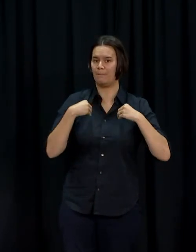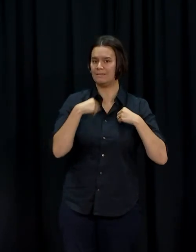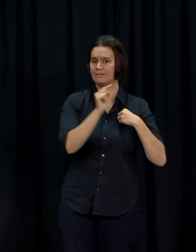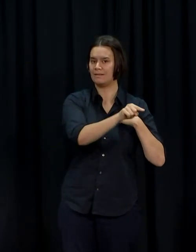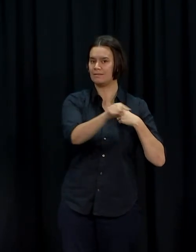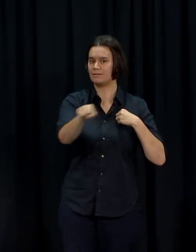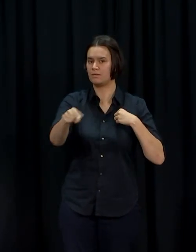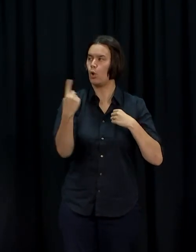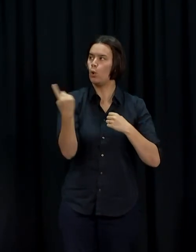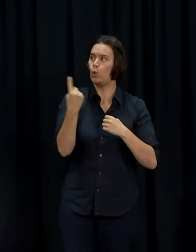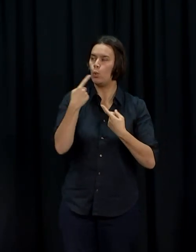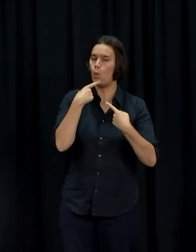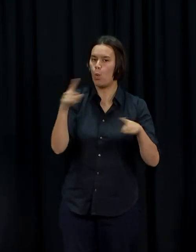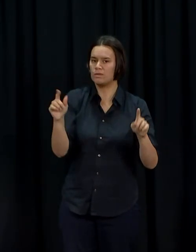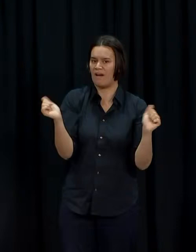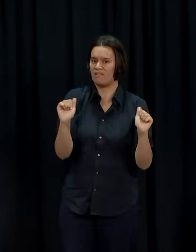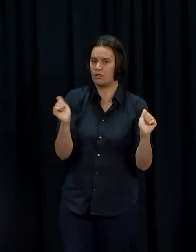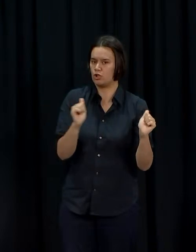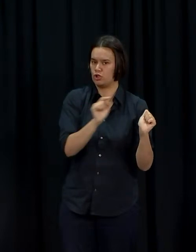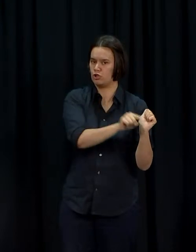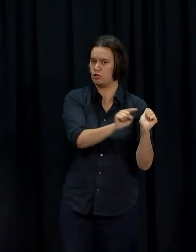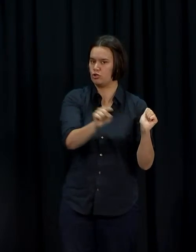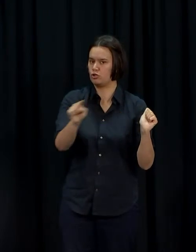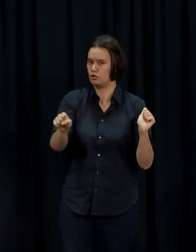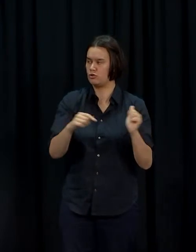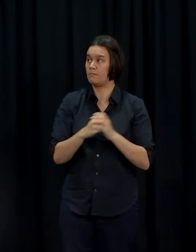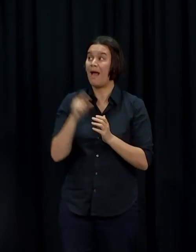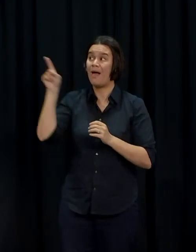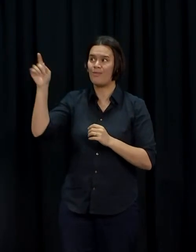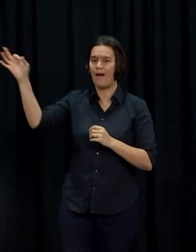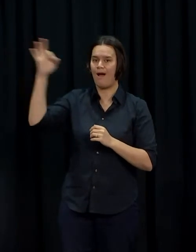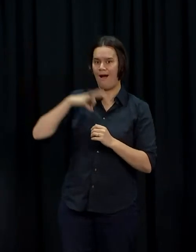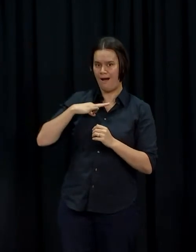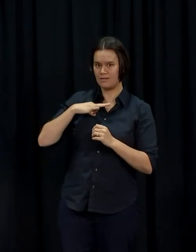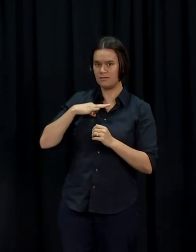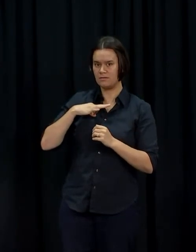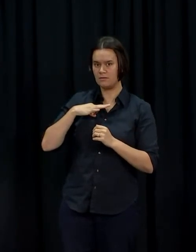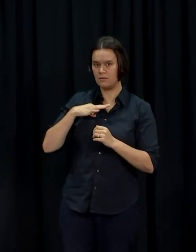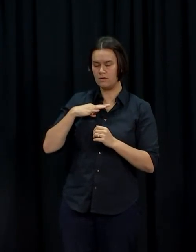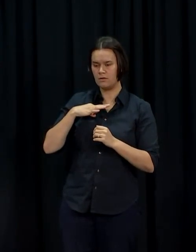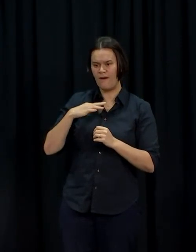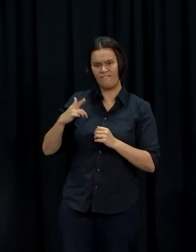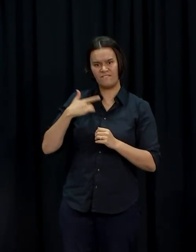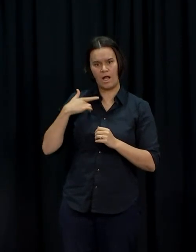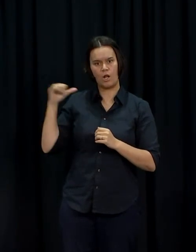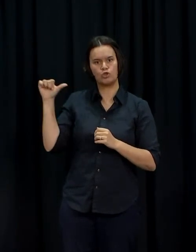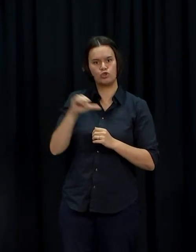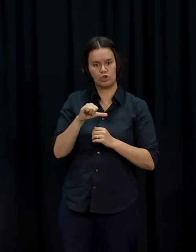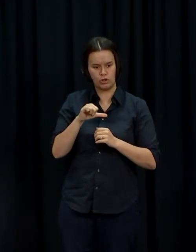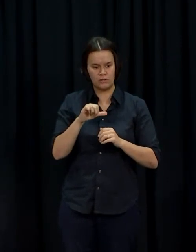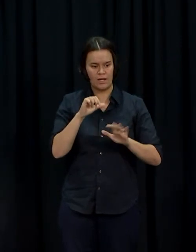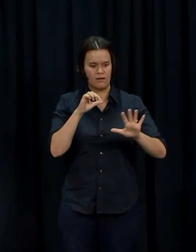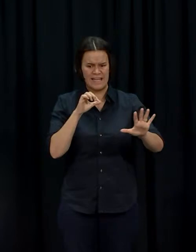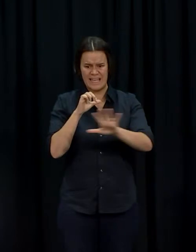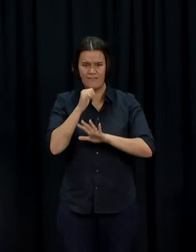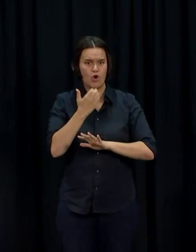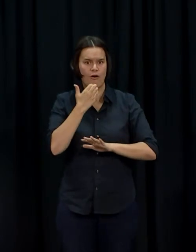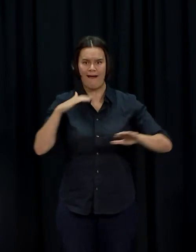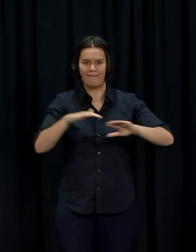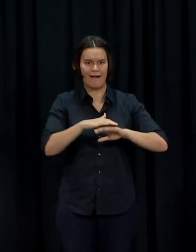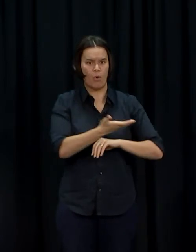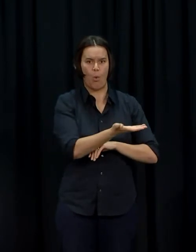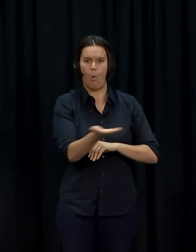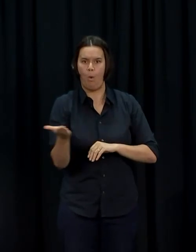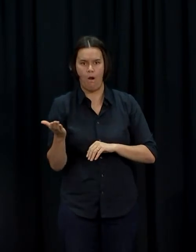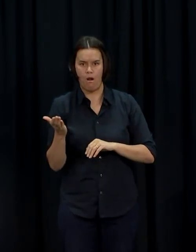whether we should prioritise, or they should prioritise, the delivery to that all-of-government order, and I said yes, that would be